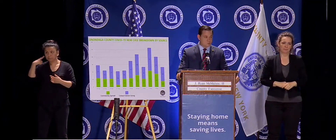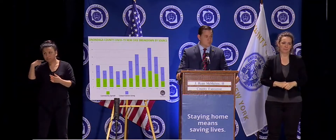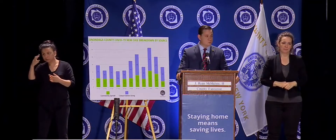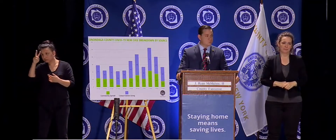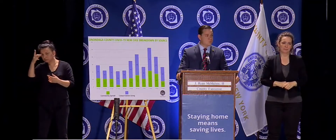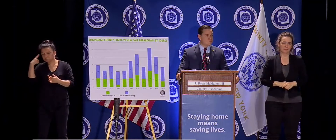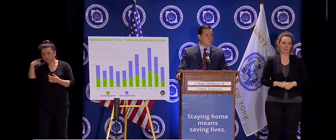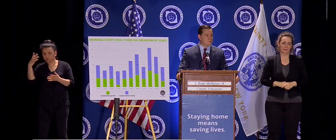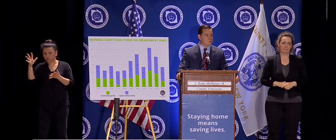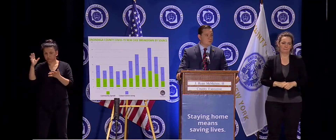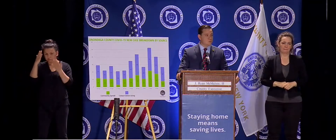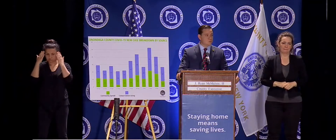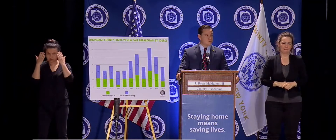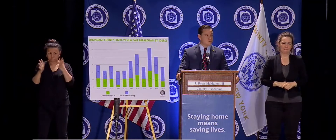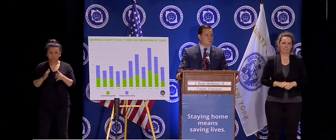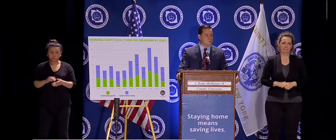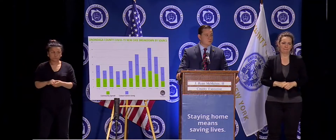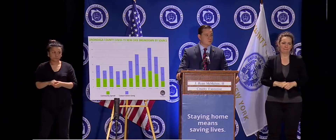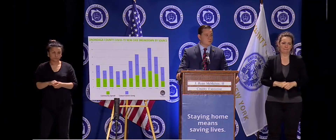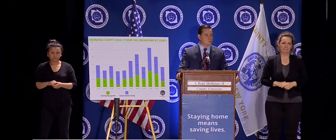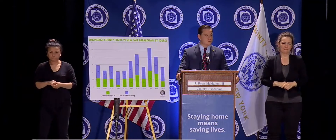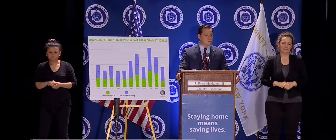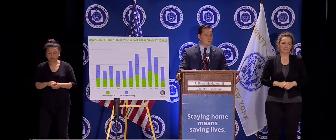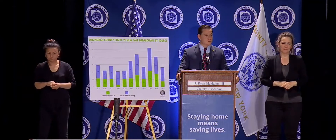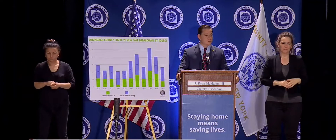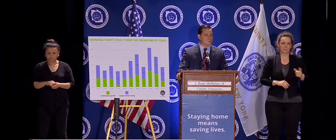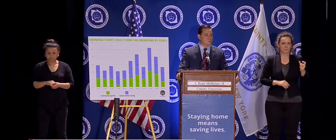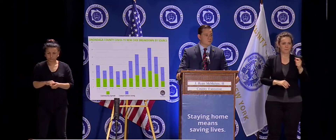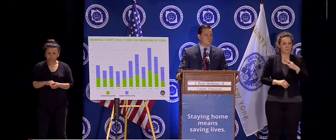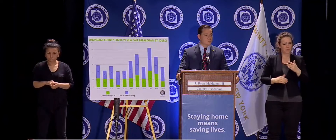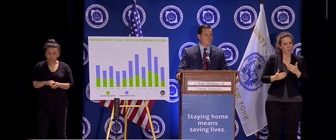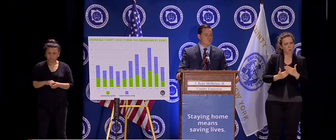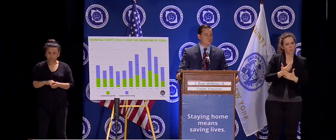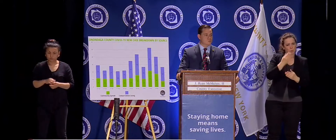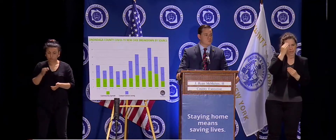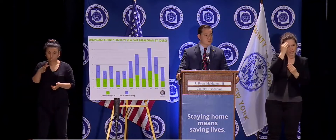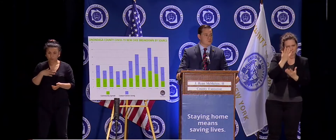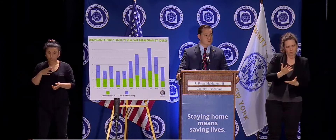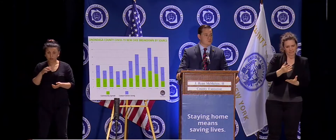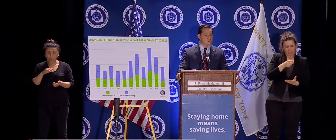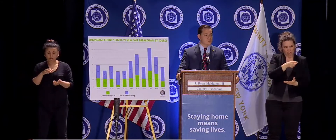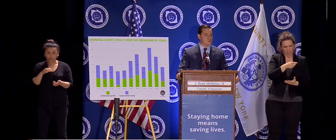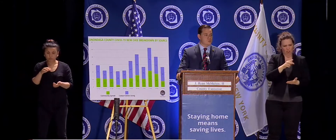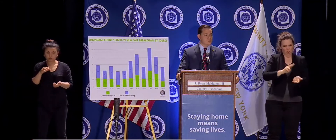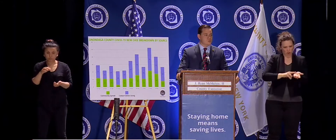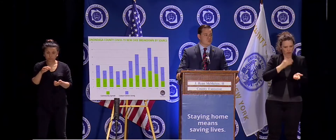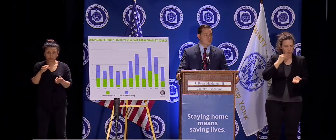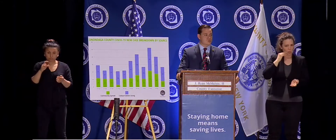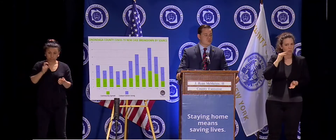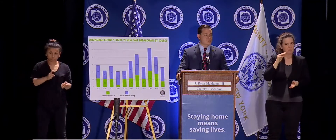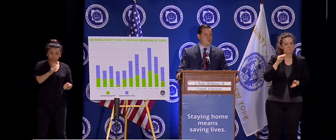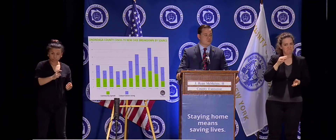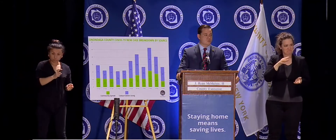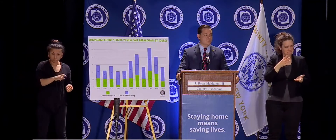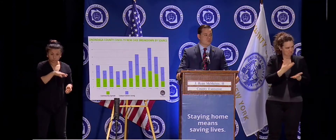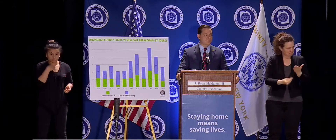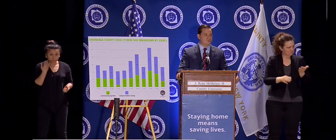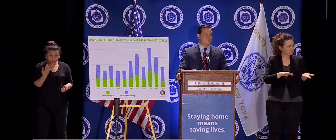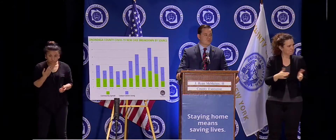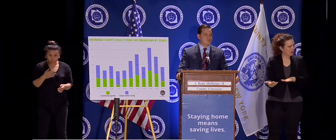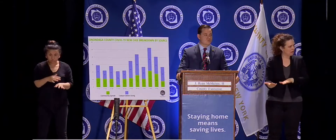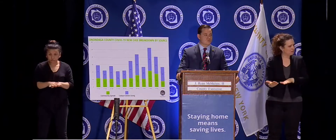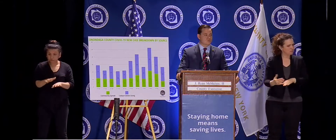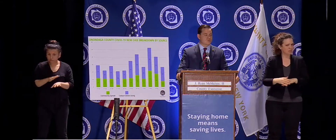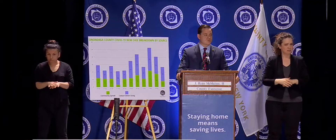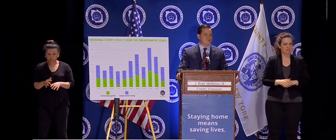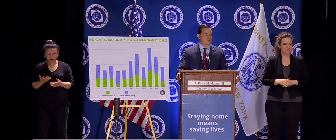We got some new data today on nursing home deaths, which seemed a little startling. It went from 5